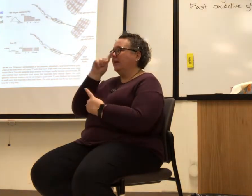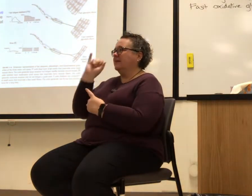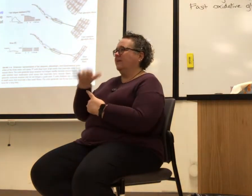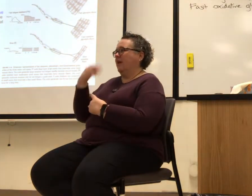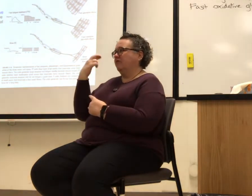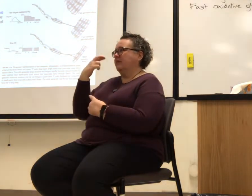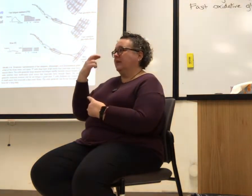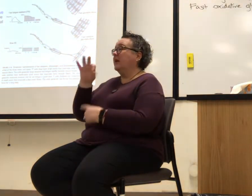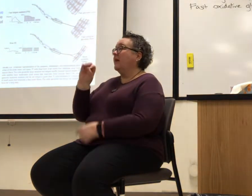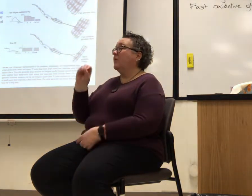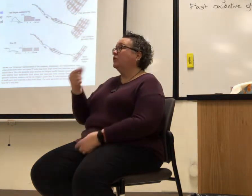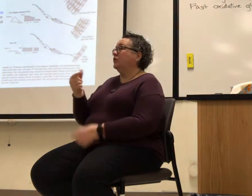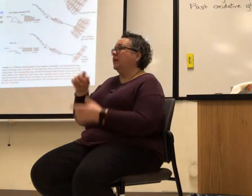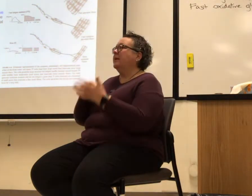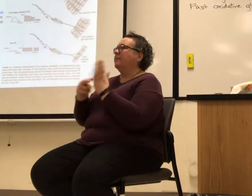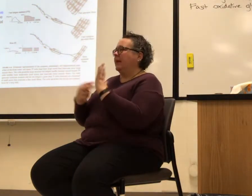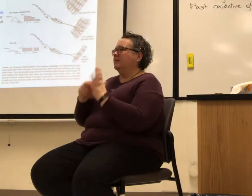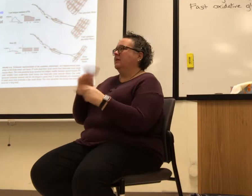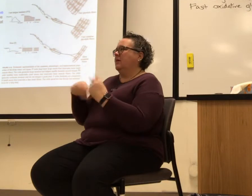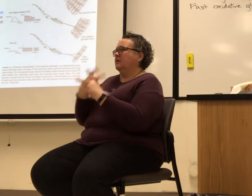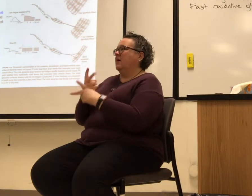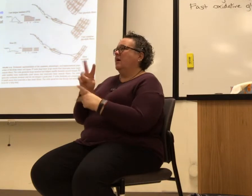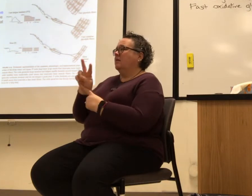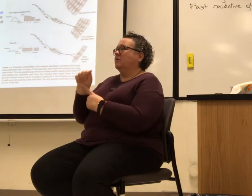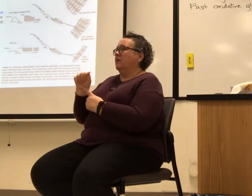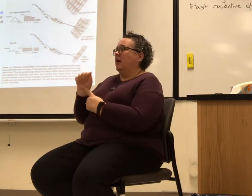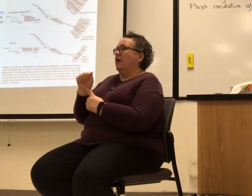reason. And basically, well,